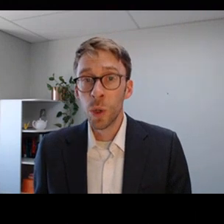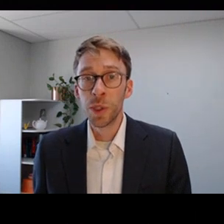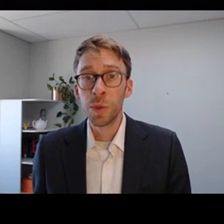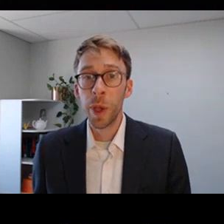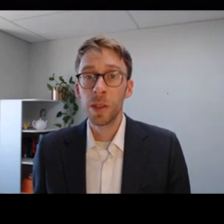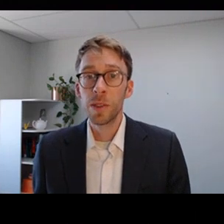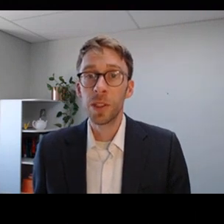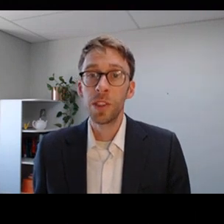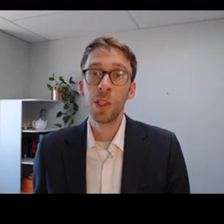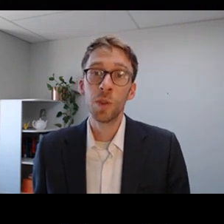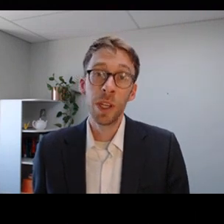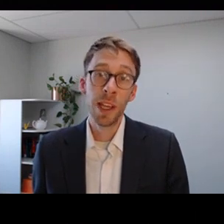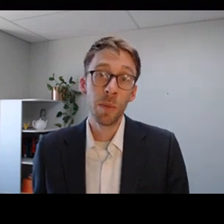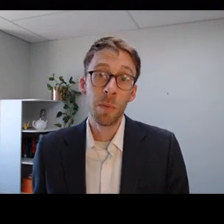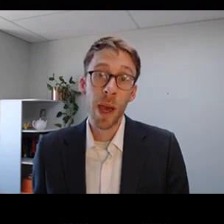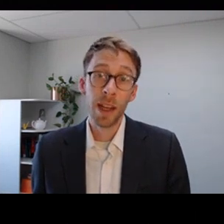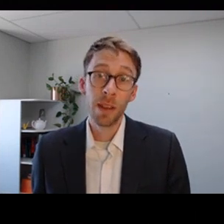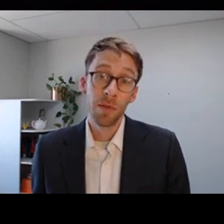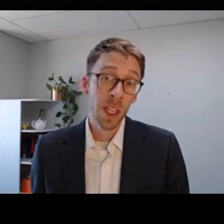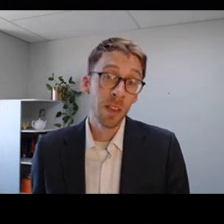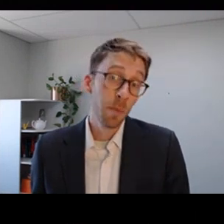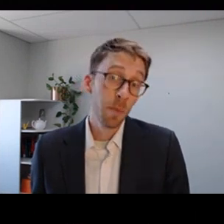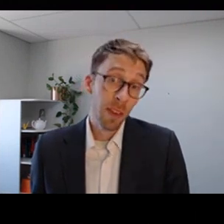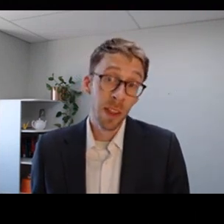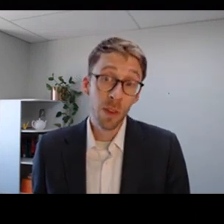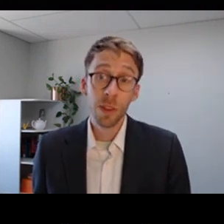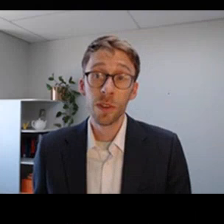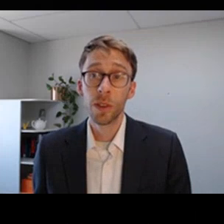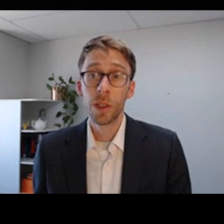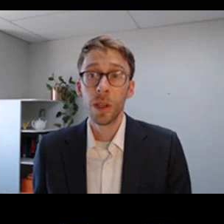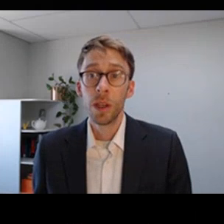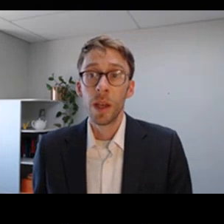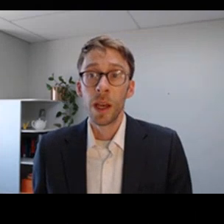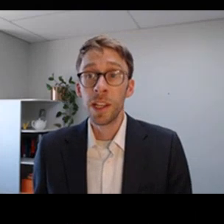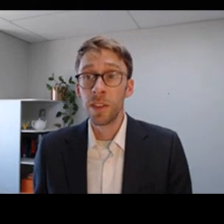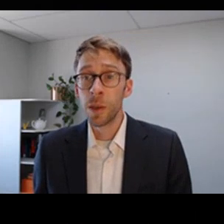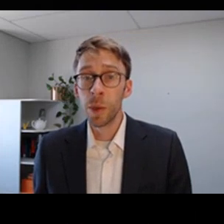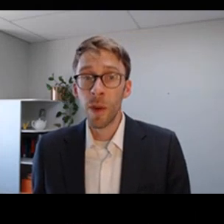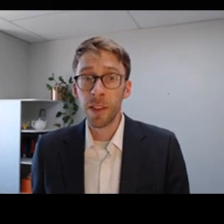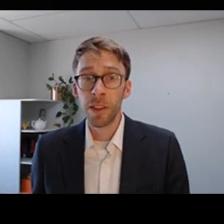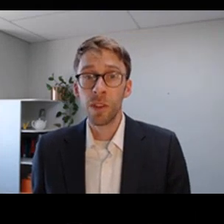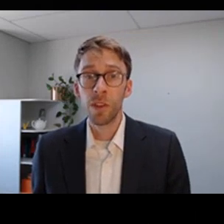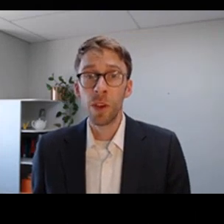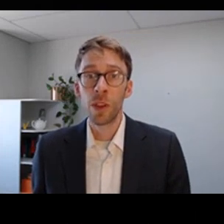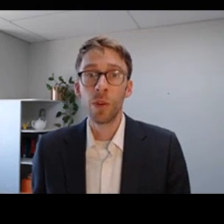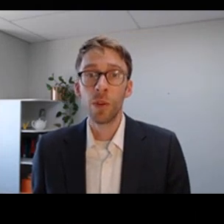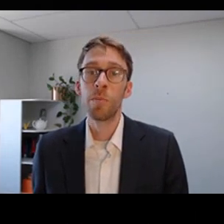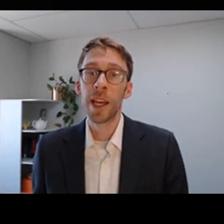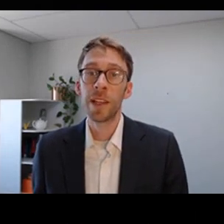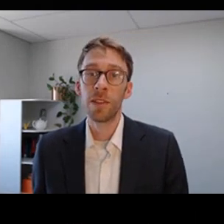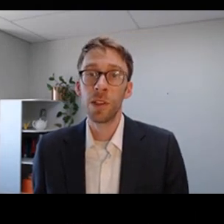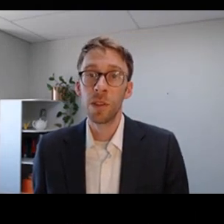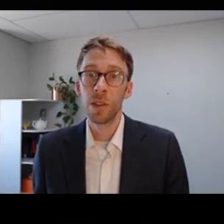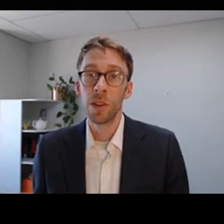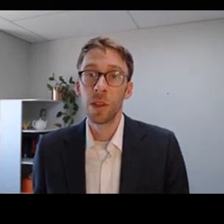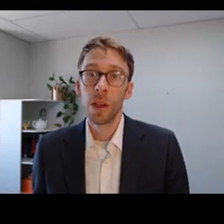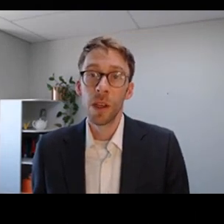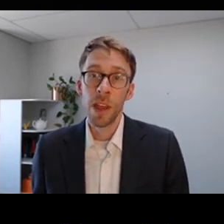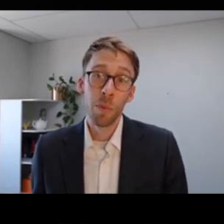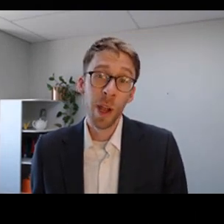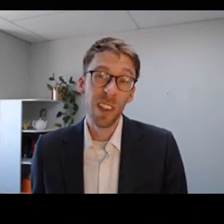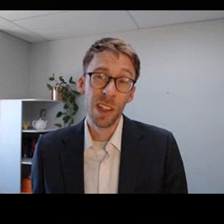doctor told Chris's parents that decisions would need to be made in his best interests. And when his sibling raised the concern that Chris could make